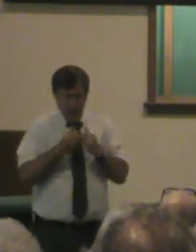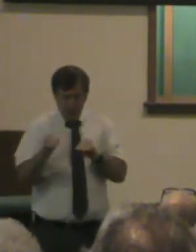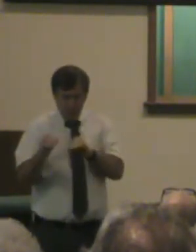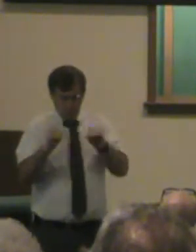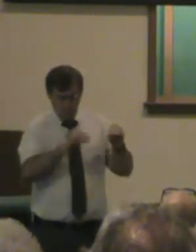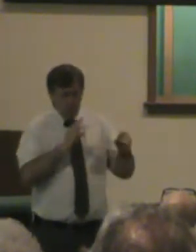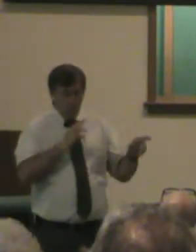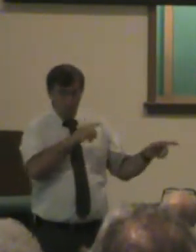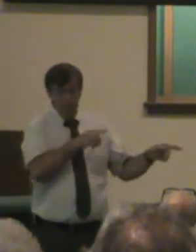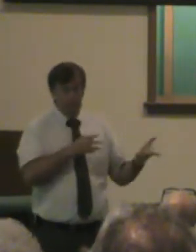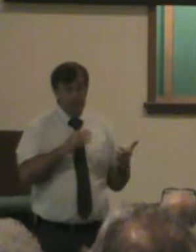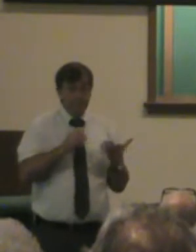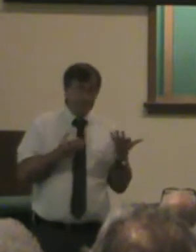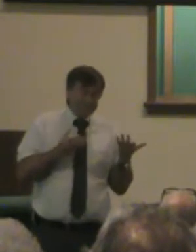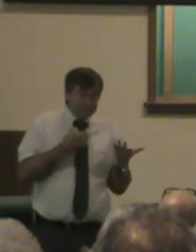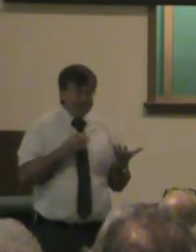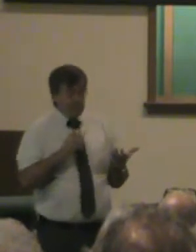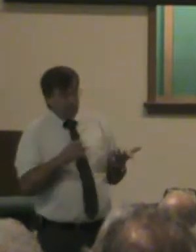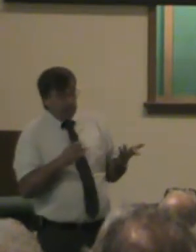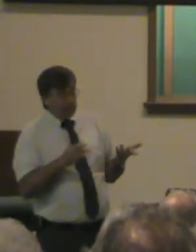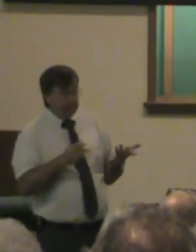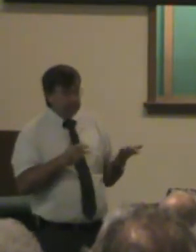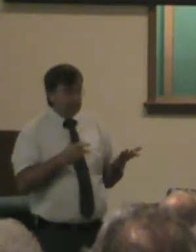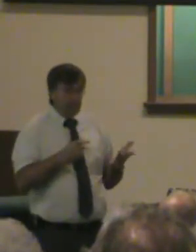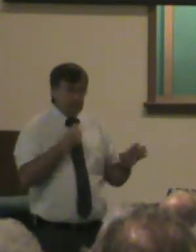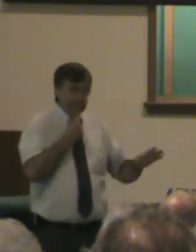Well, who told him about